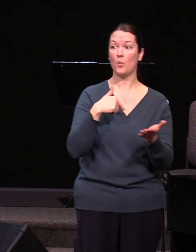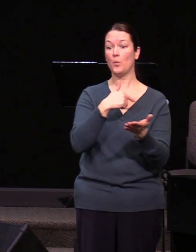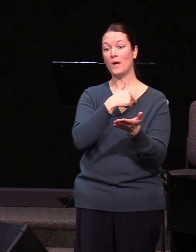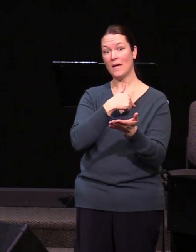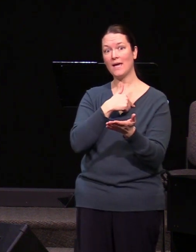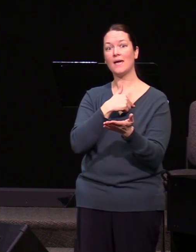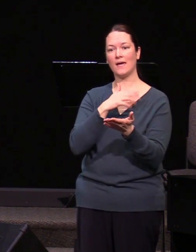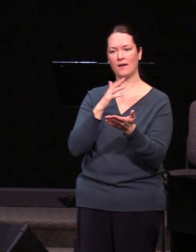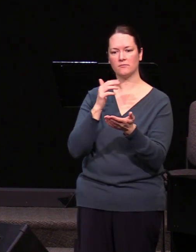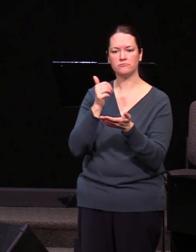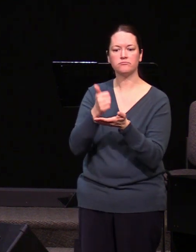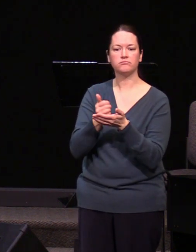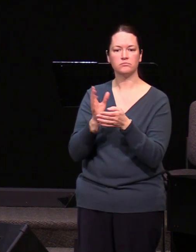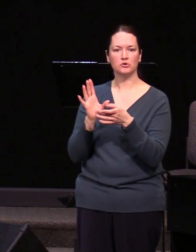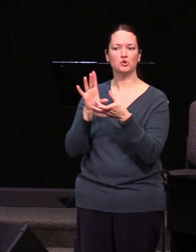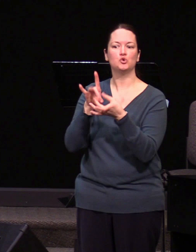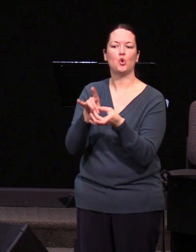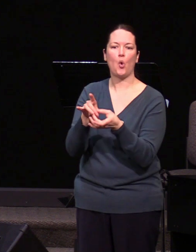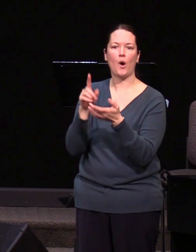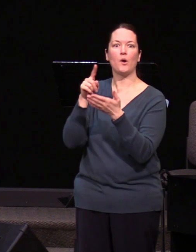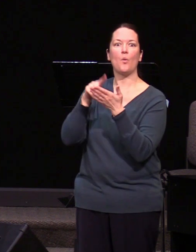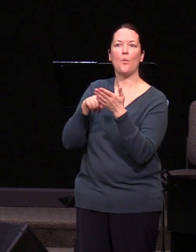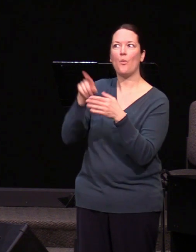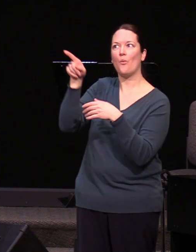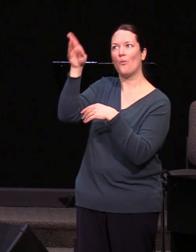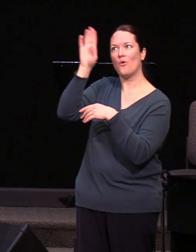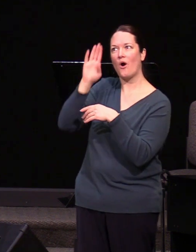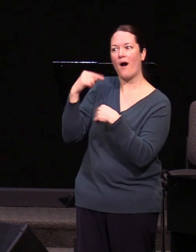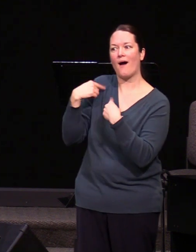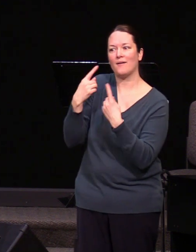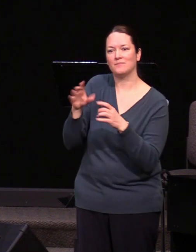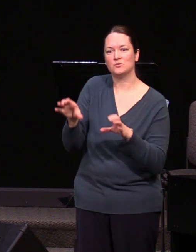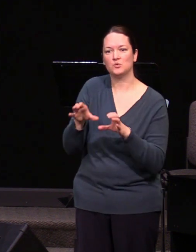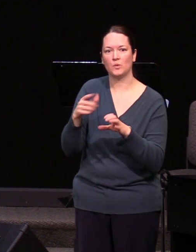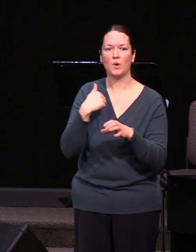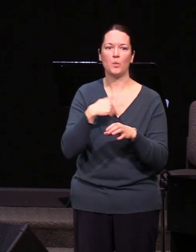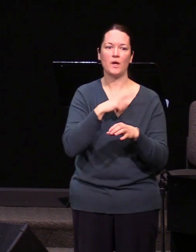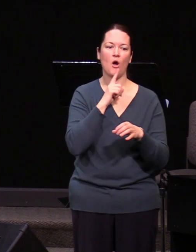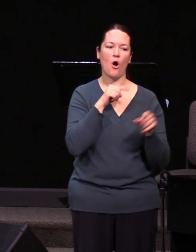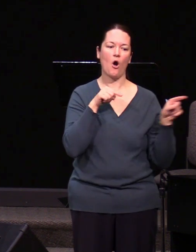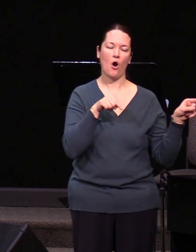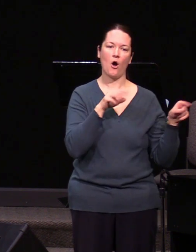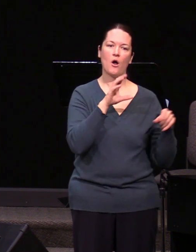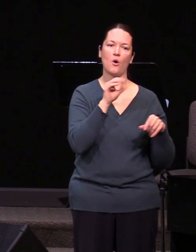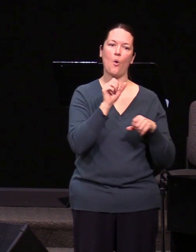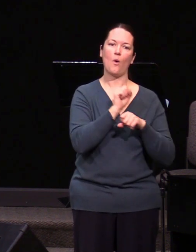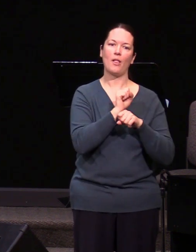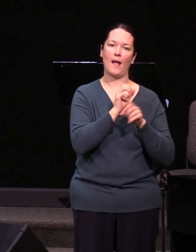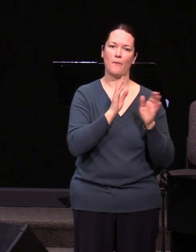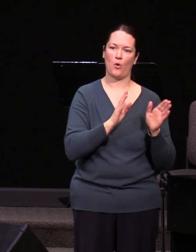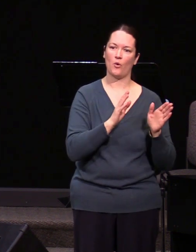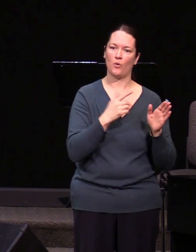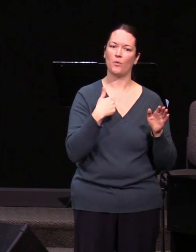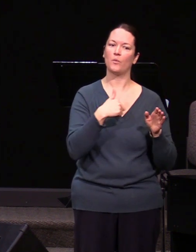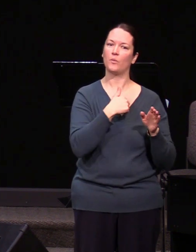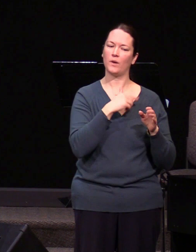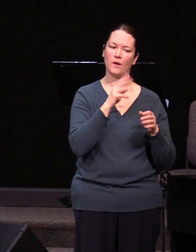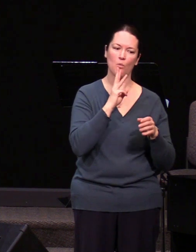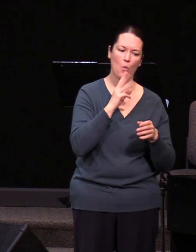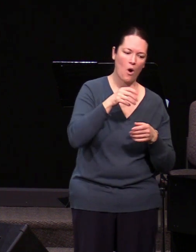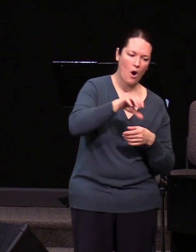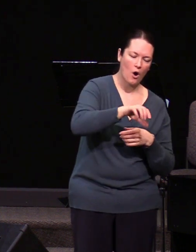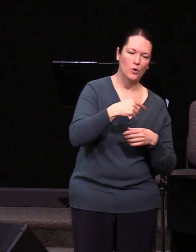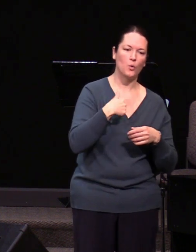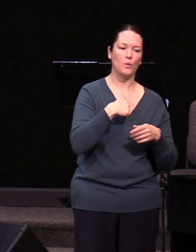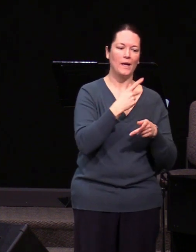join in what God is already doing. We are co-laborers in that mission. We water the plant. We care